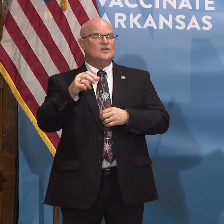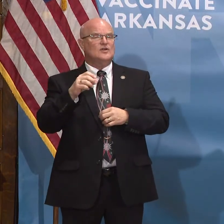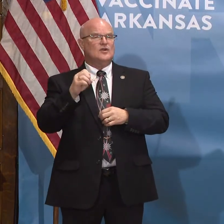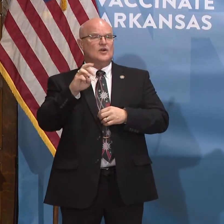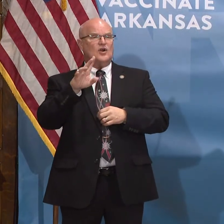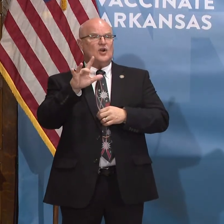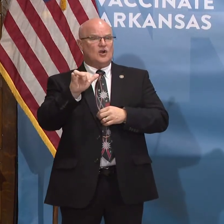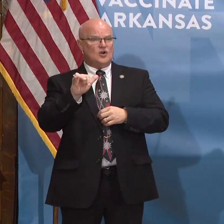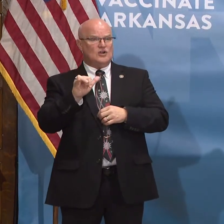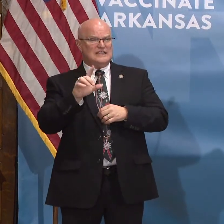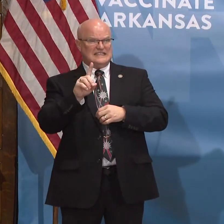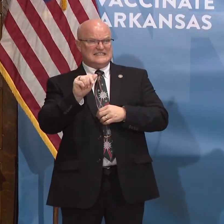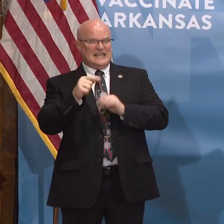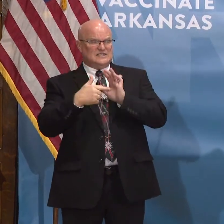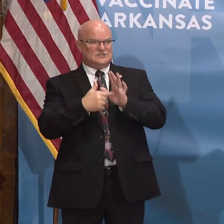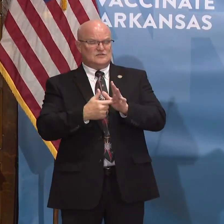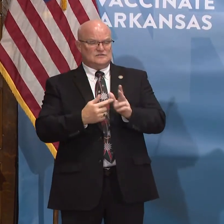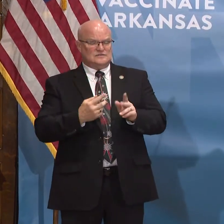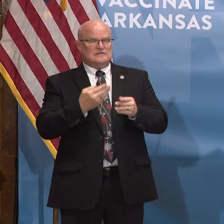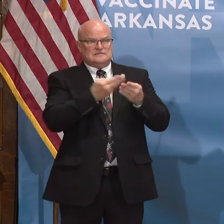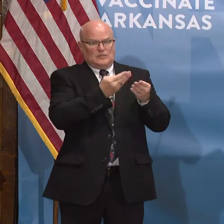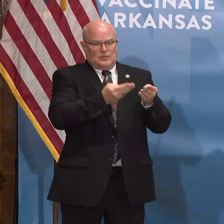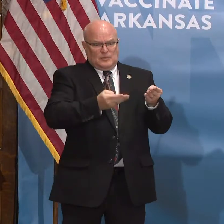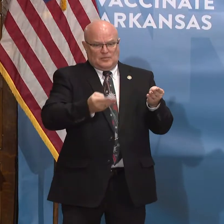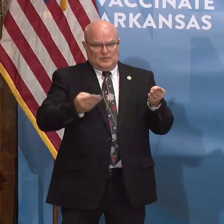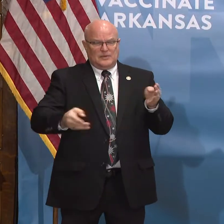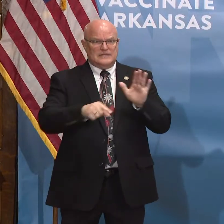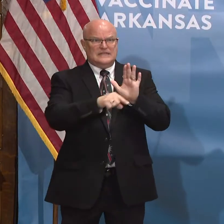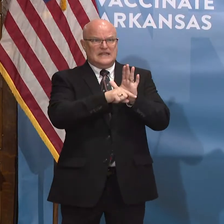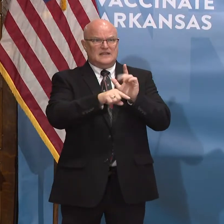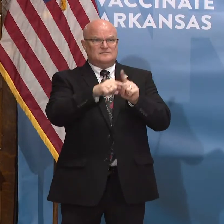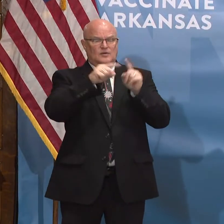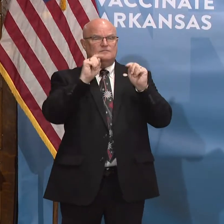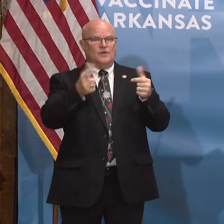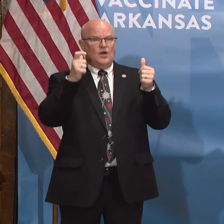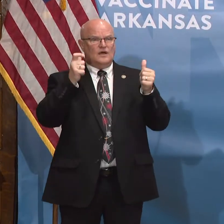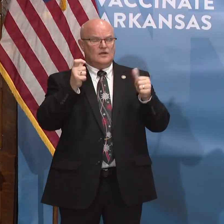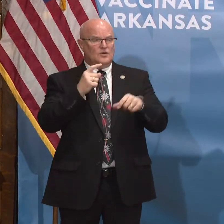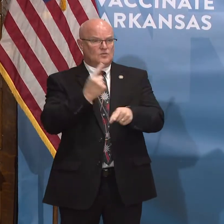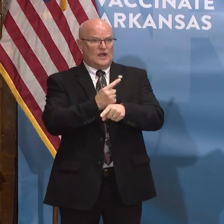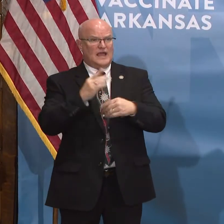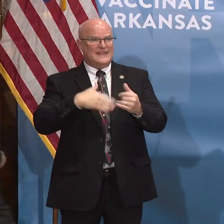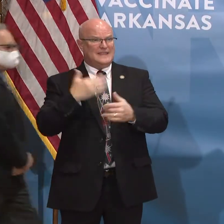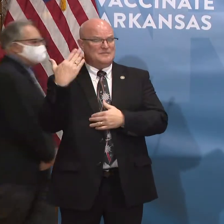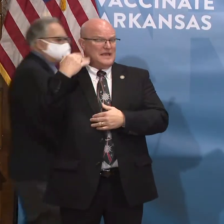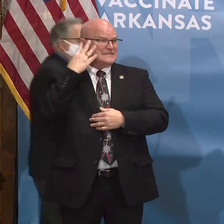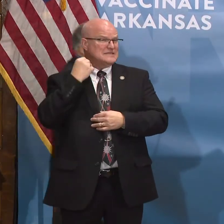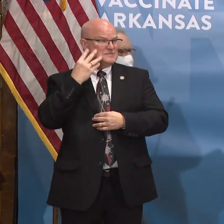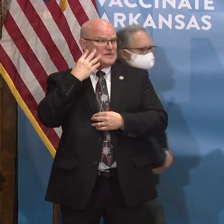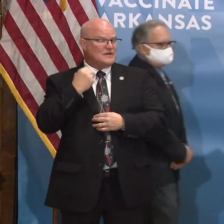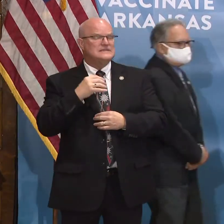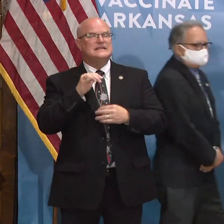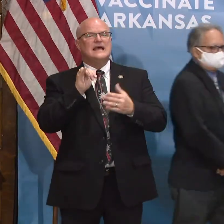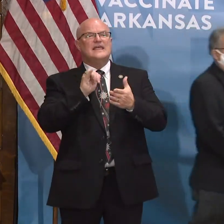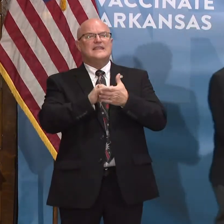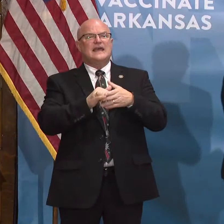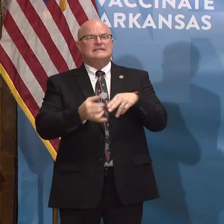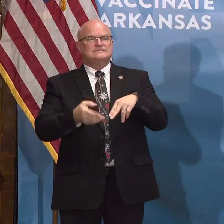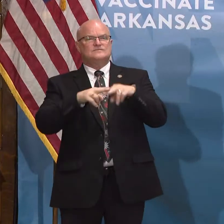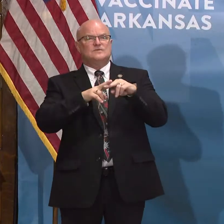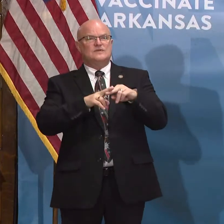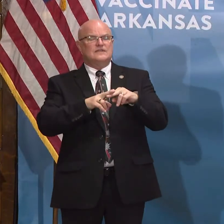it multiplies faster, and you can go from negative to positive in a much shorter time period than past variants. That on top